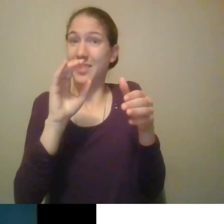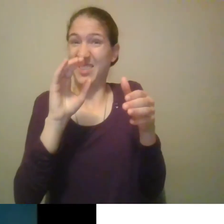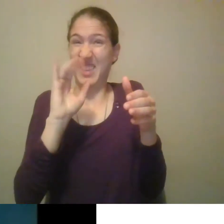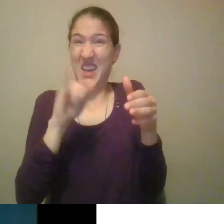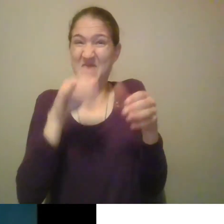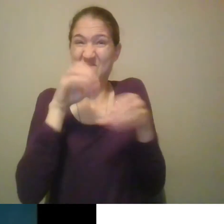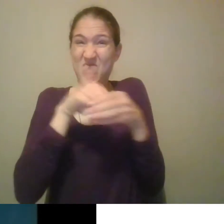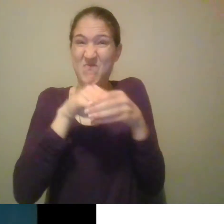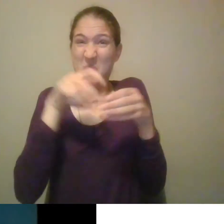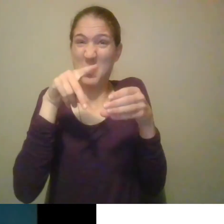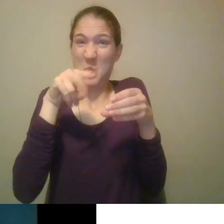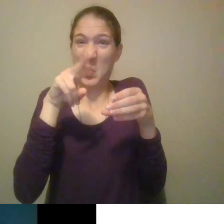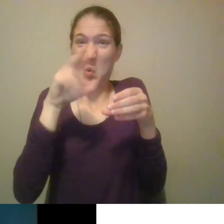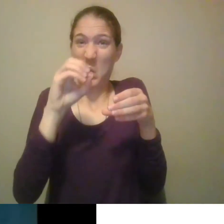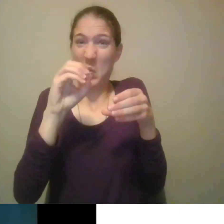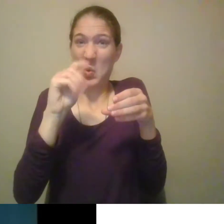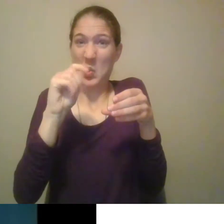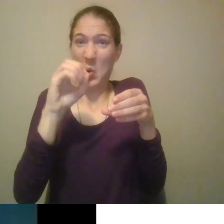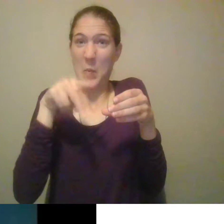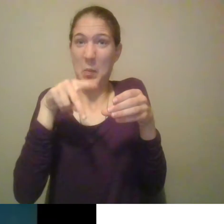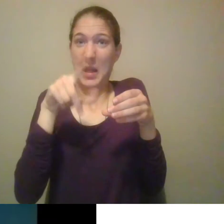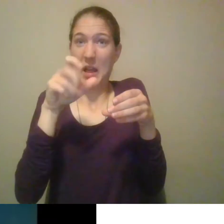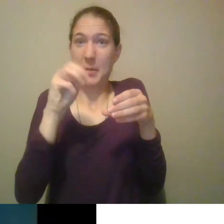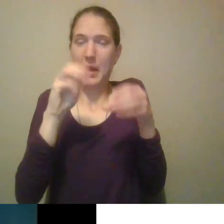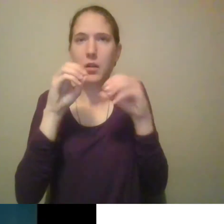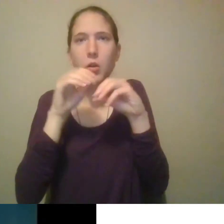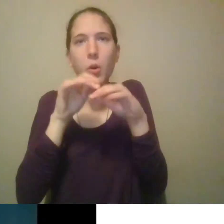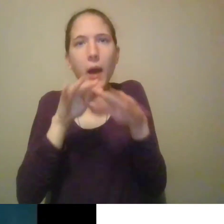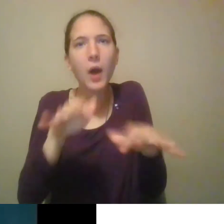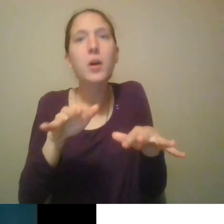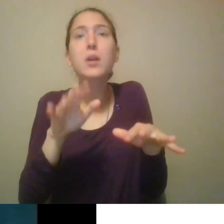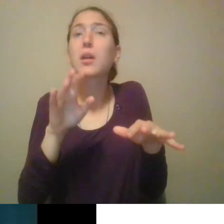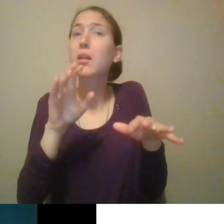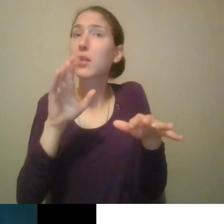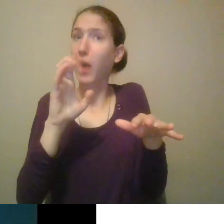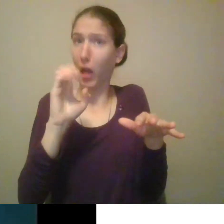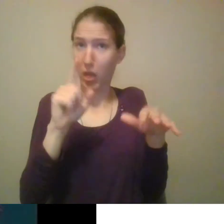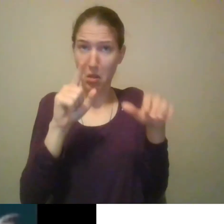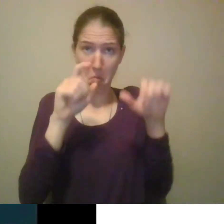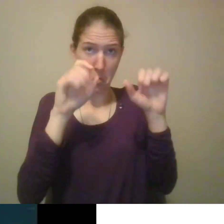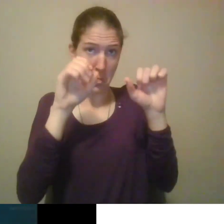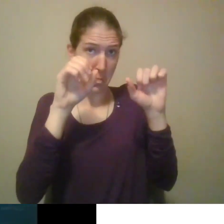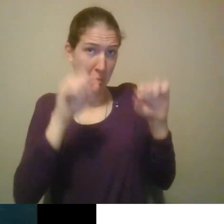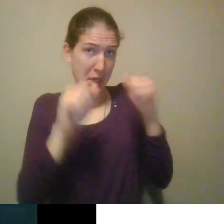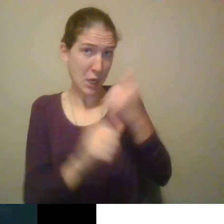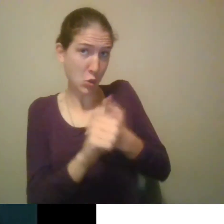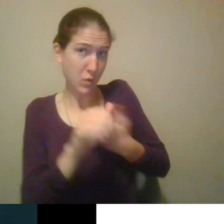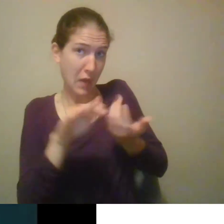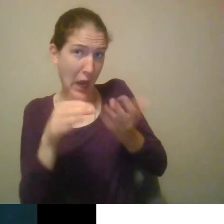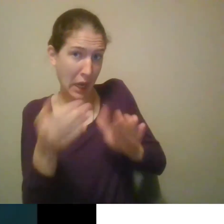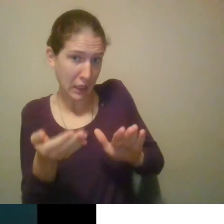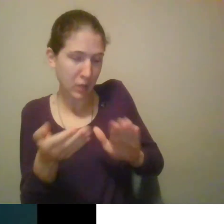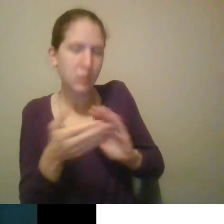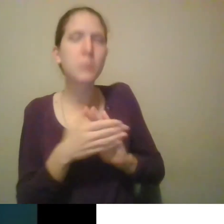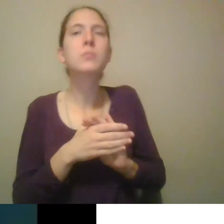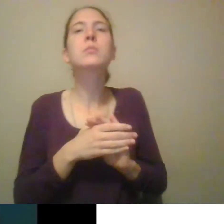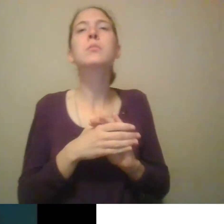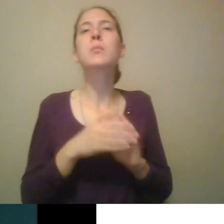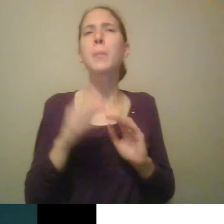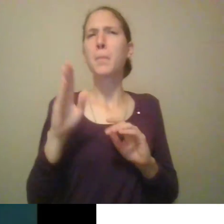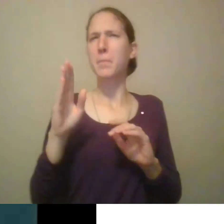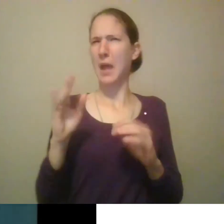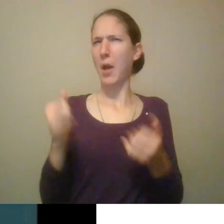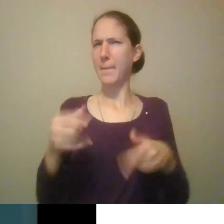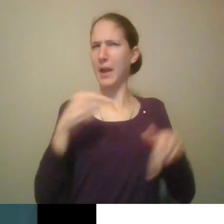jeopardy of dying. Okay, now let's just quickly, to answer Beth's previous question, dealing with the